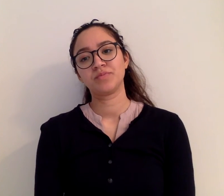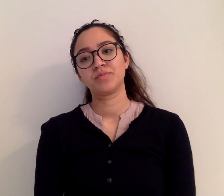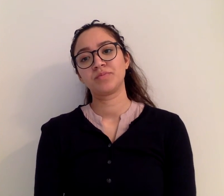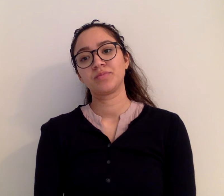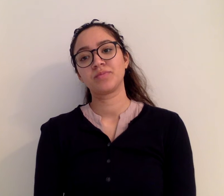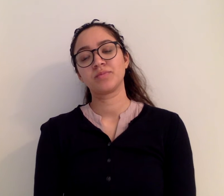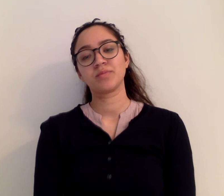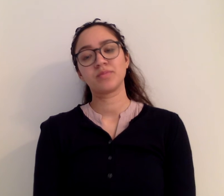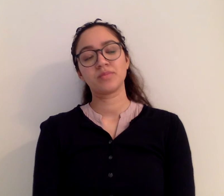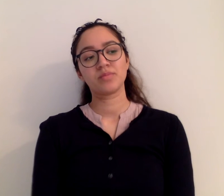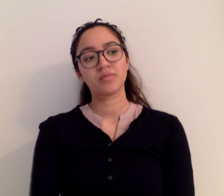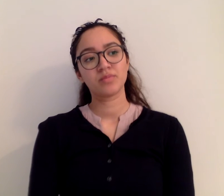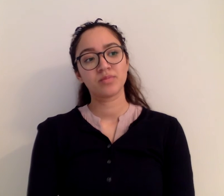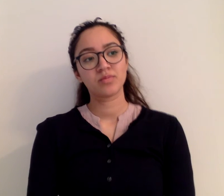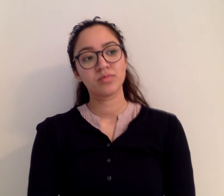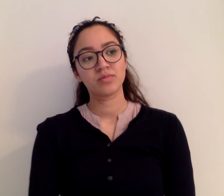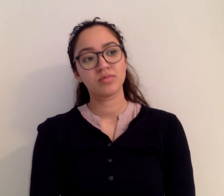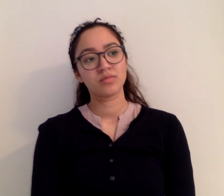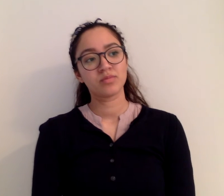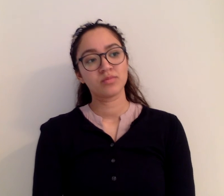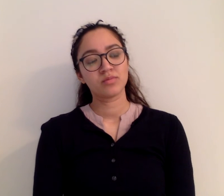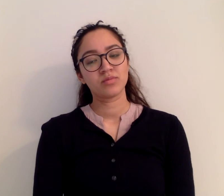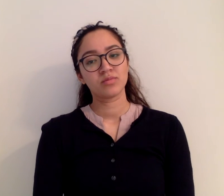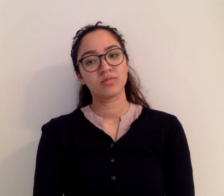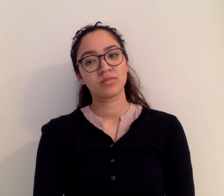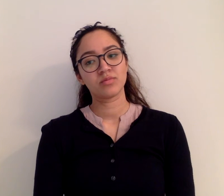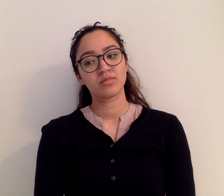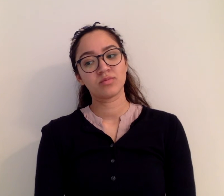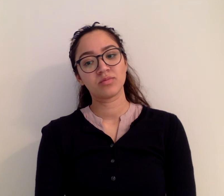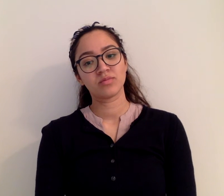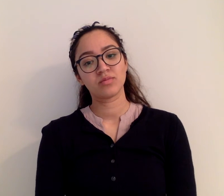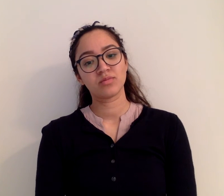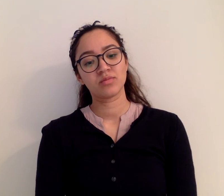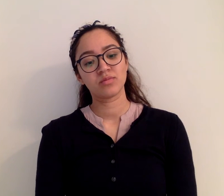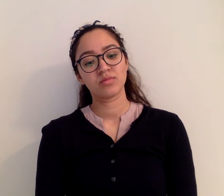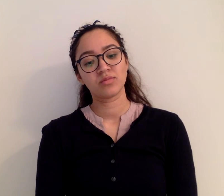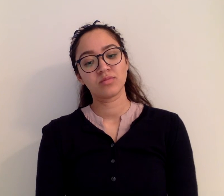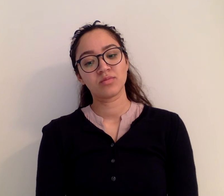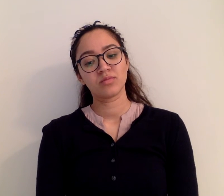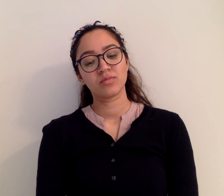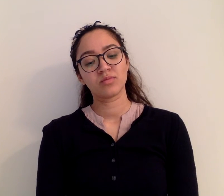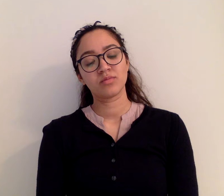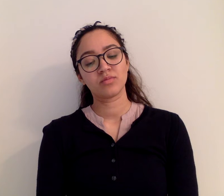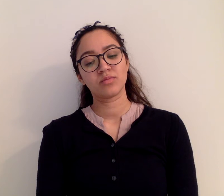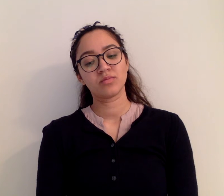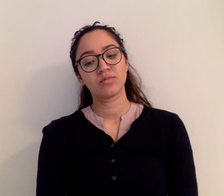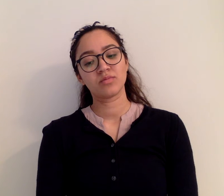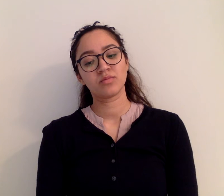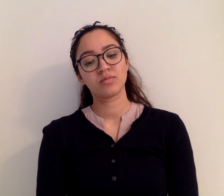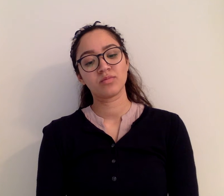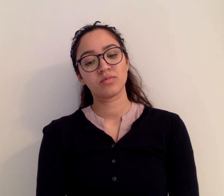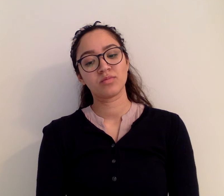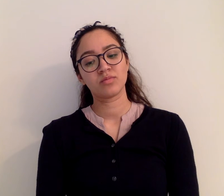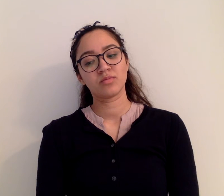Learned the 48-year-old served multiple tours in Iraq as part of the Marine Corps Reserve, but was discharged for bad conduct in